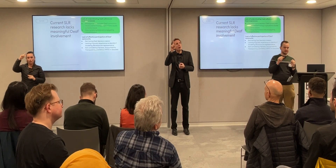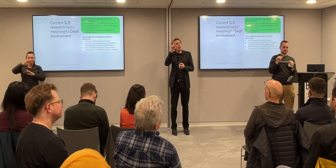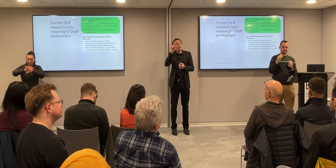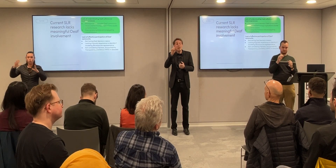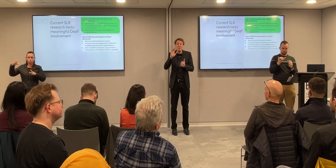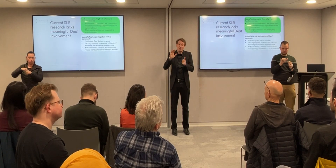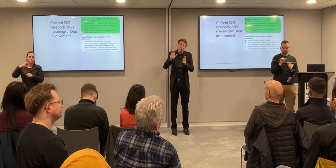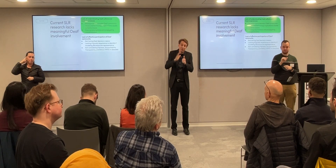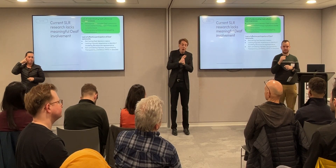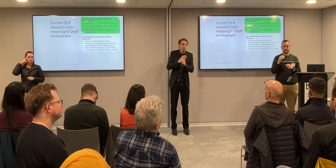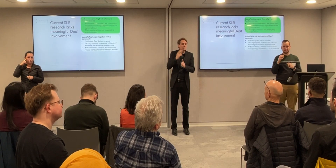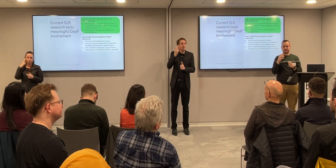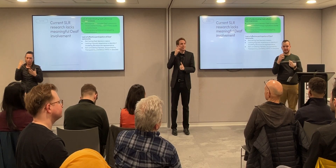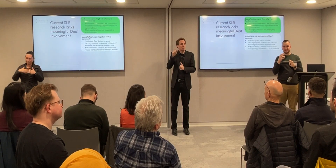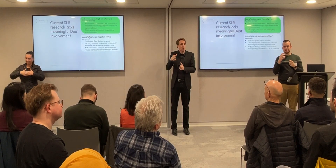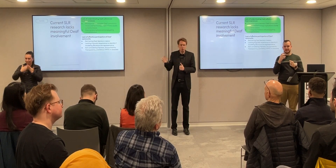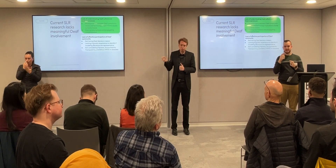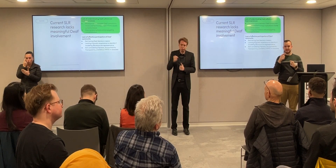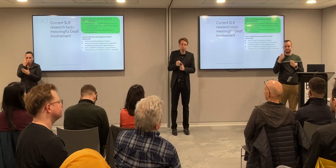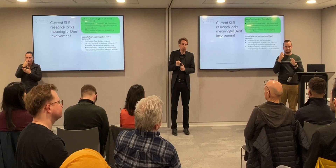project.